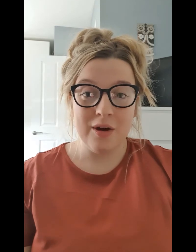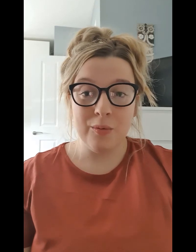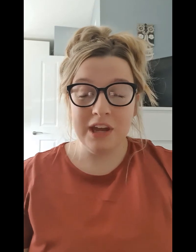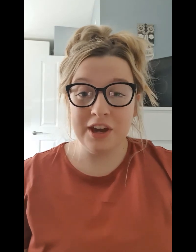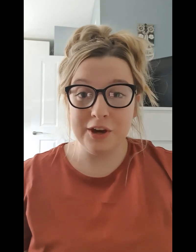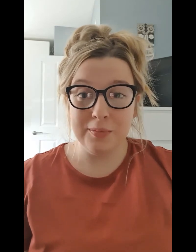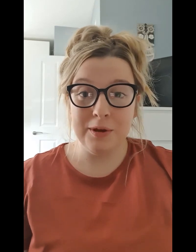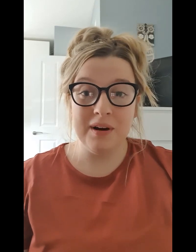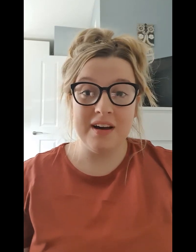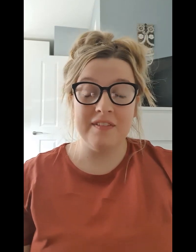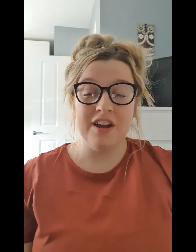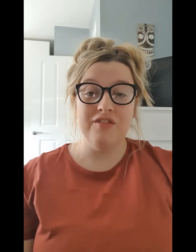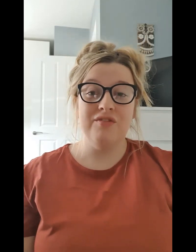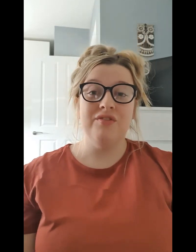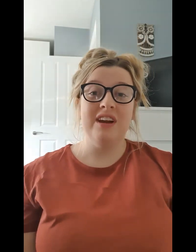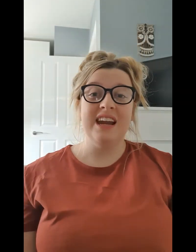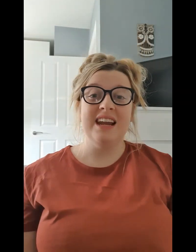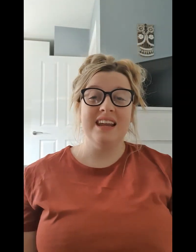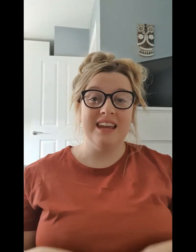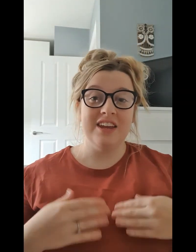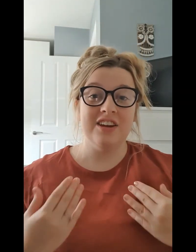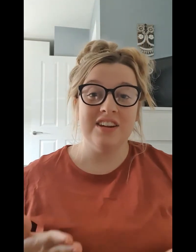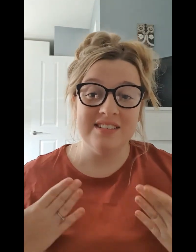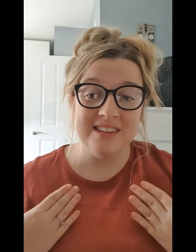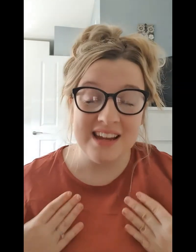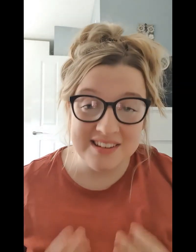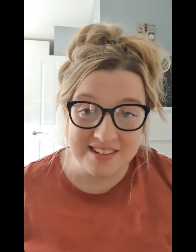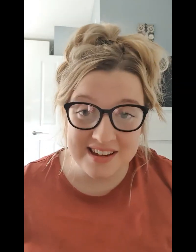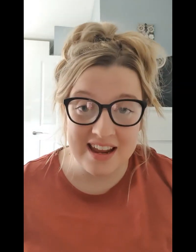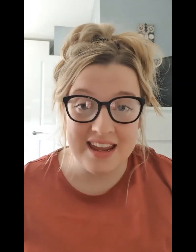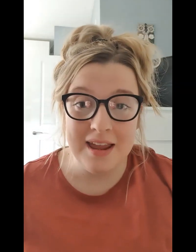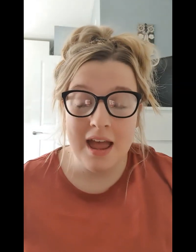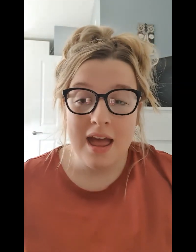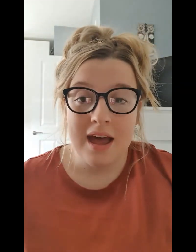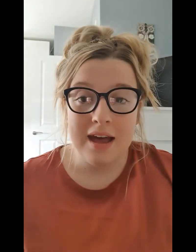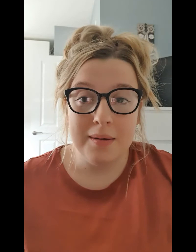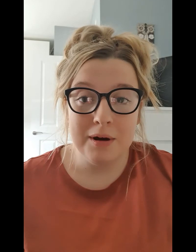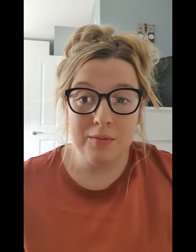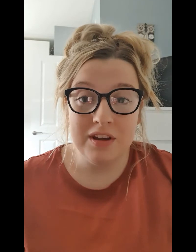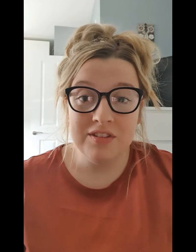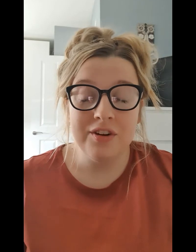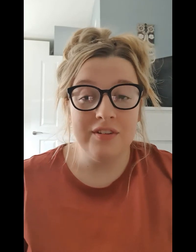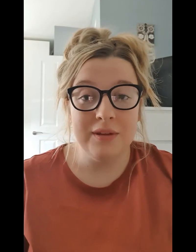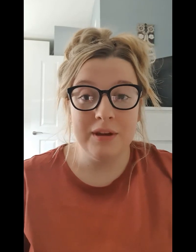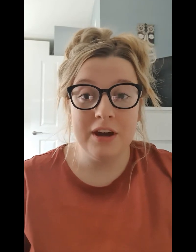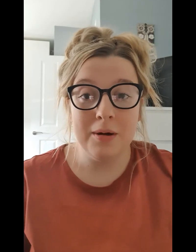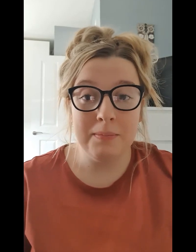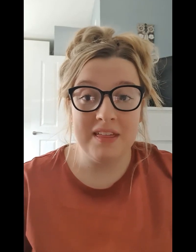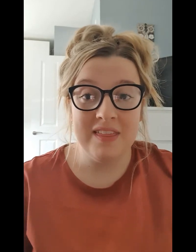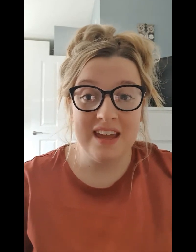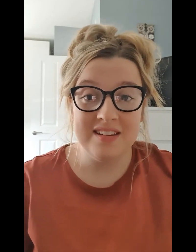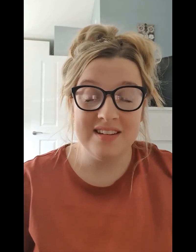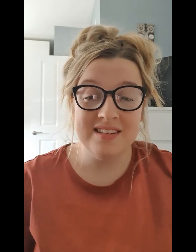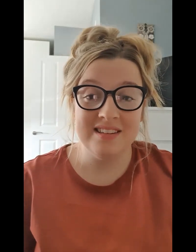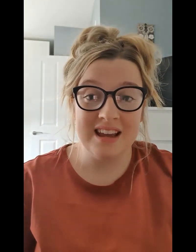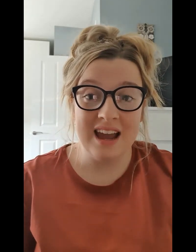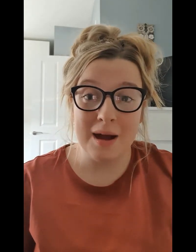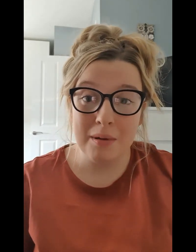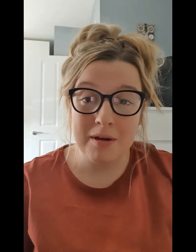We hope you have a really good day today. And we are sorry that we can't be there to say happy birthday